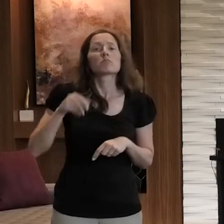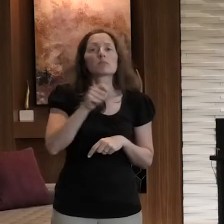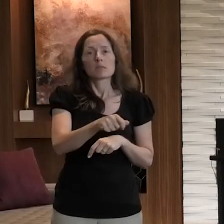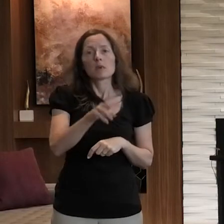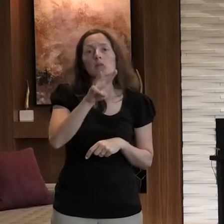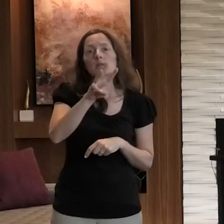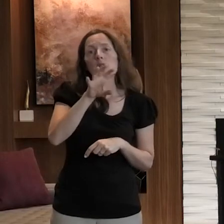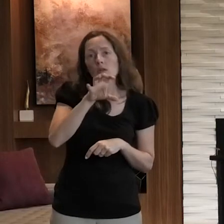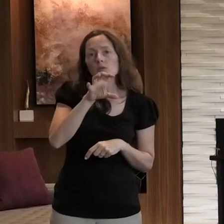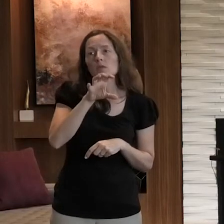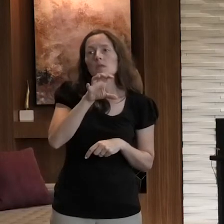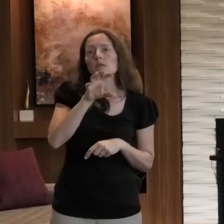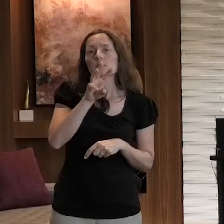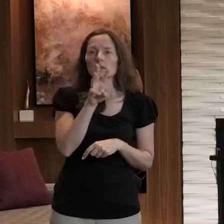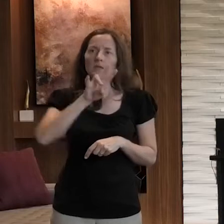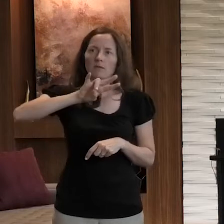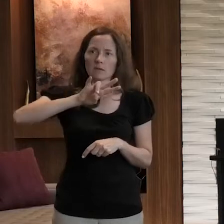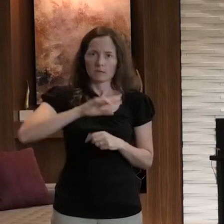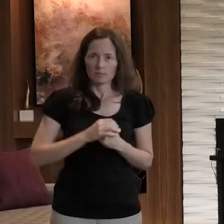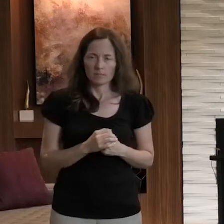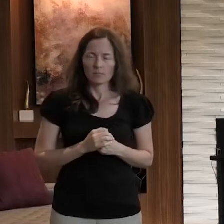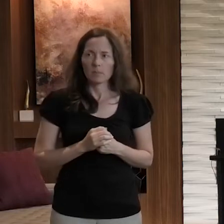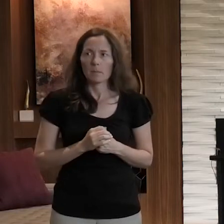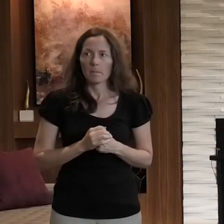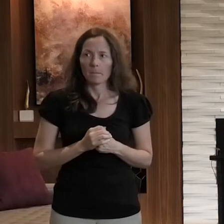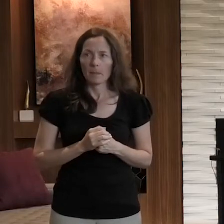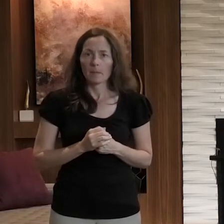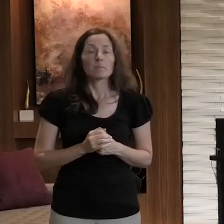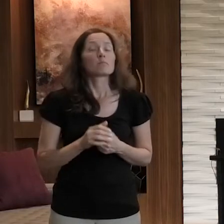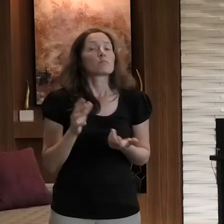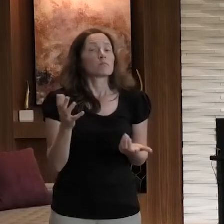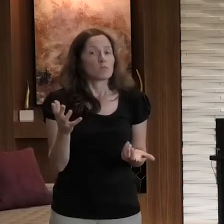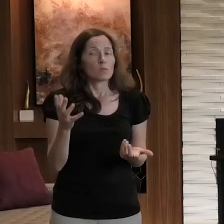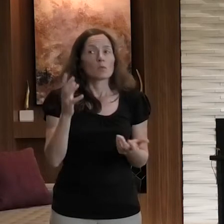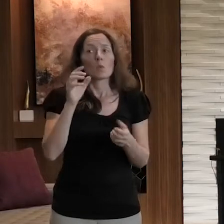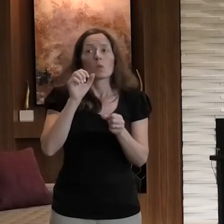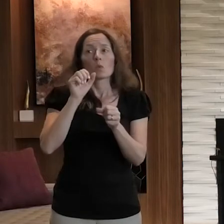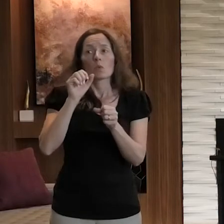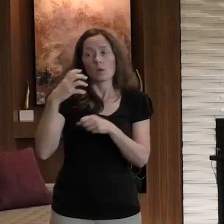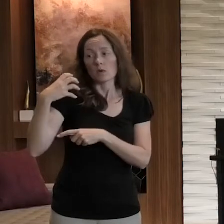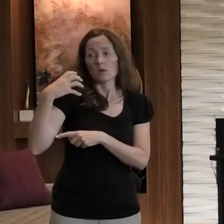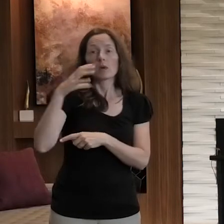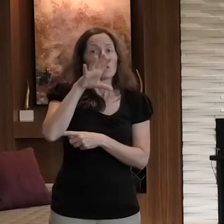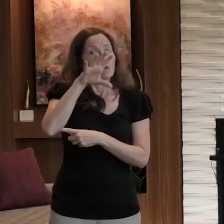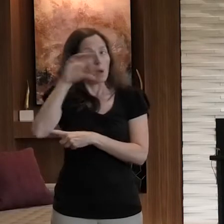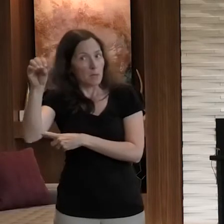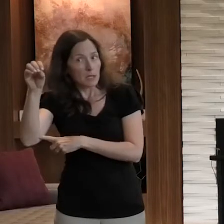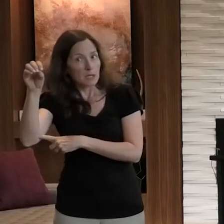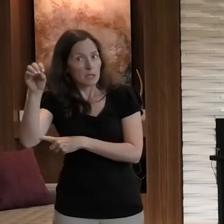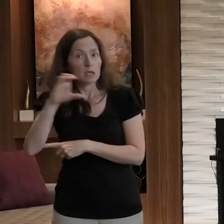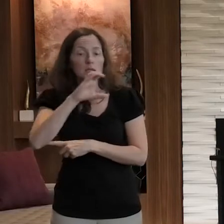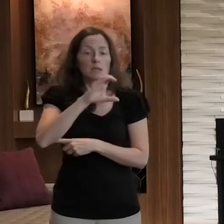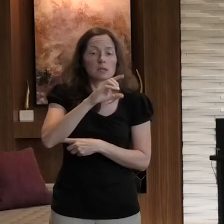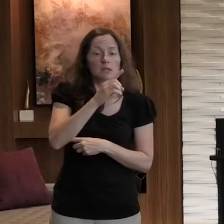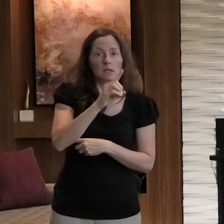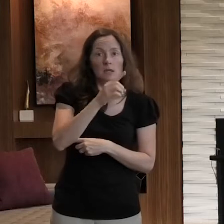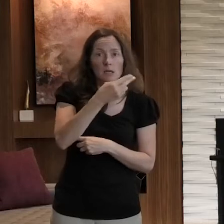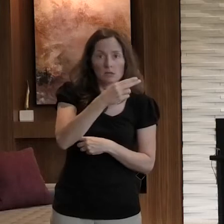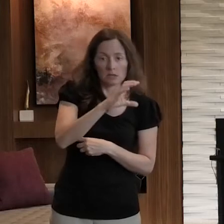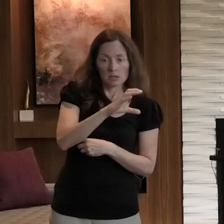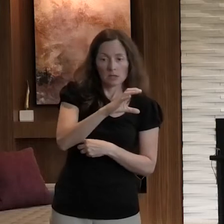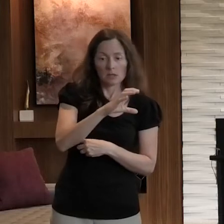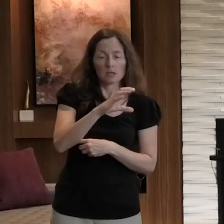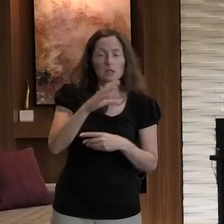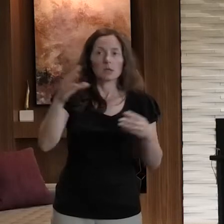Right? And the employer and CDHC are going to cover the difference between the rent the